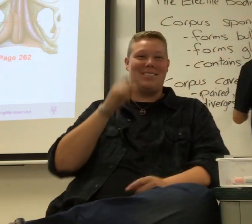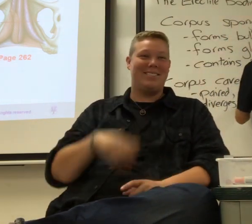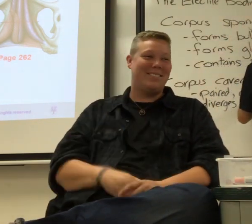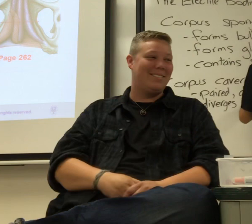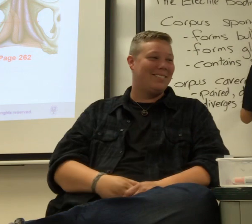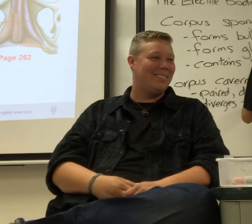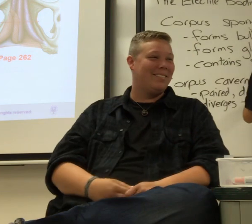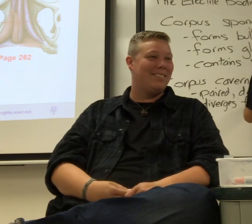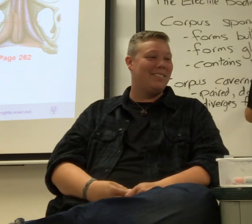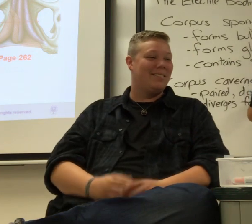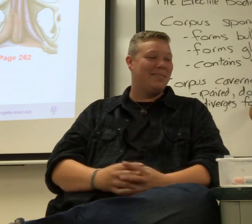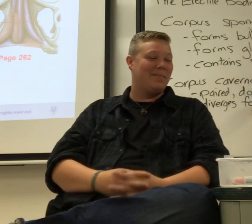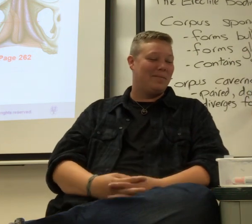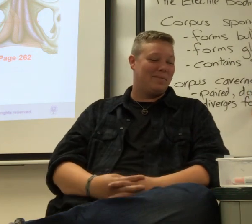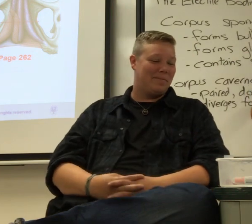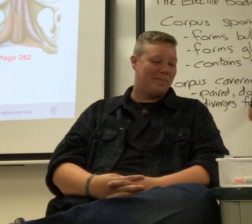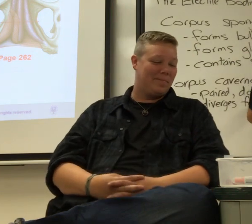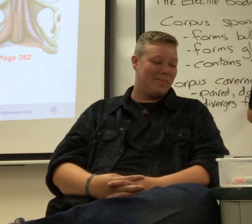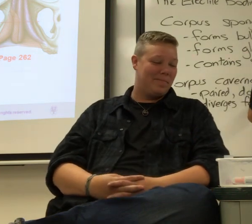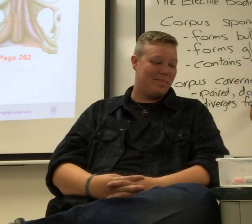forming